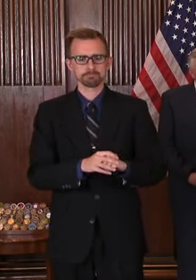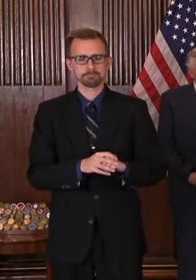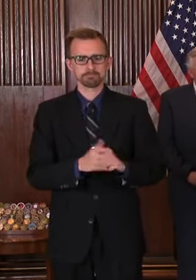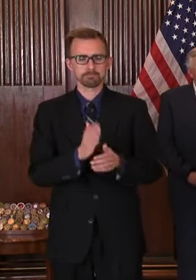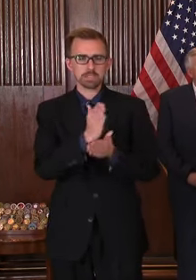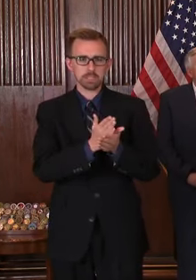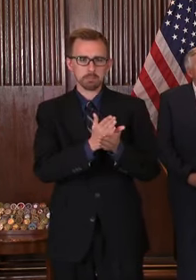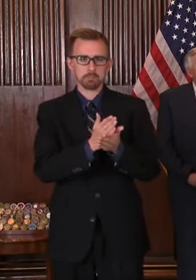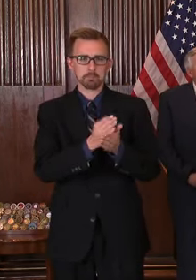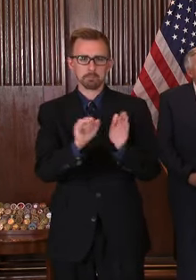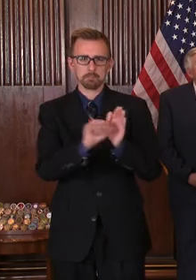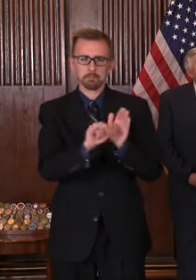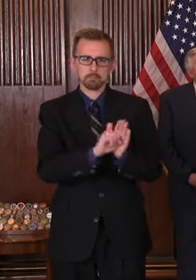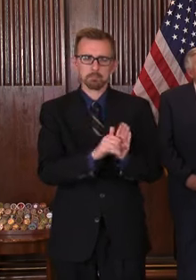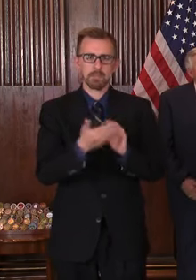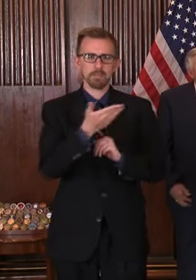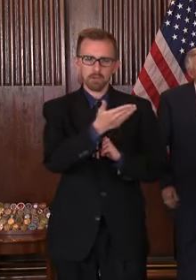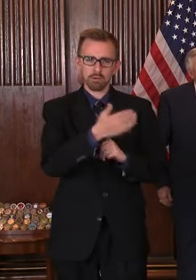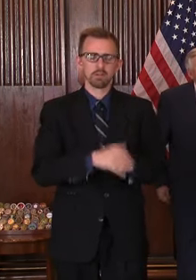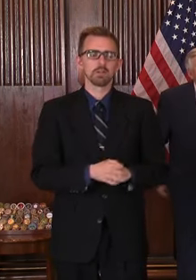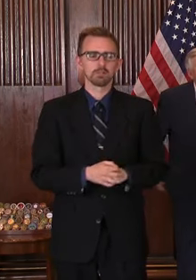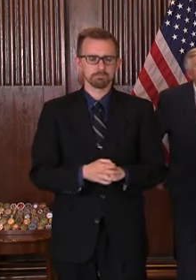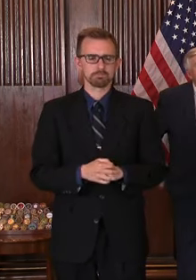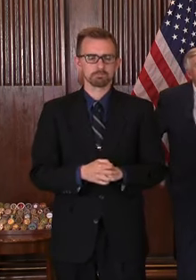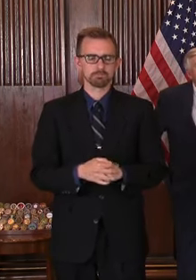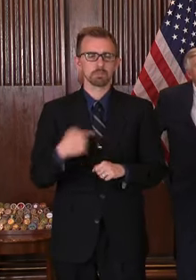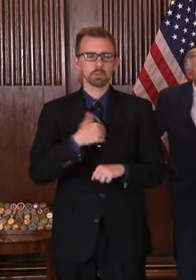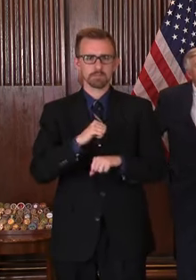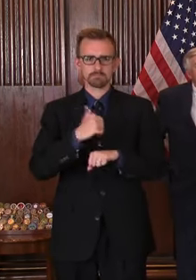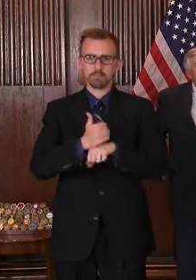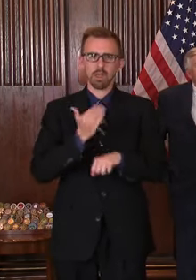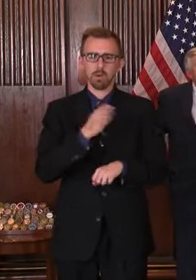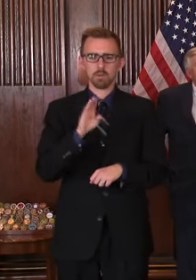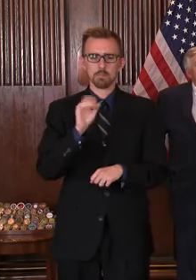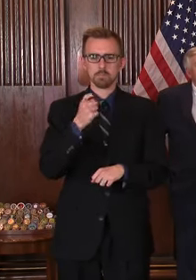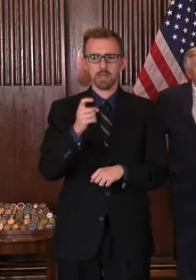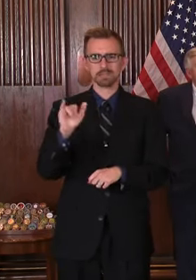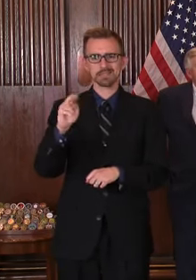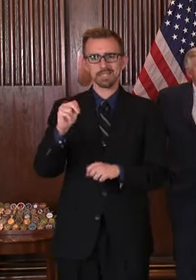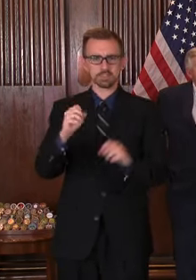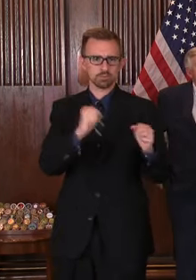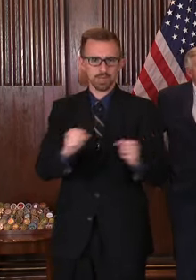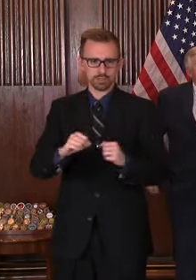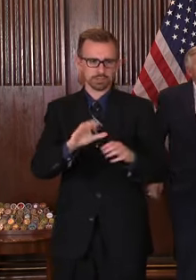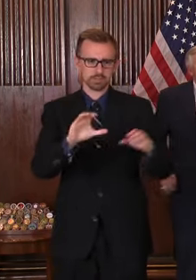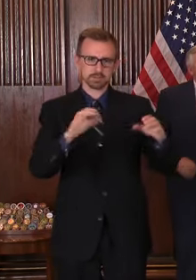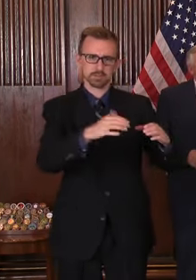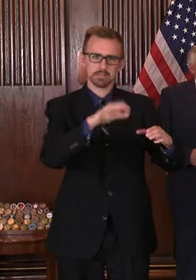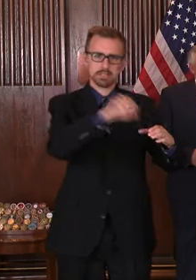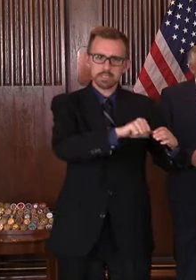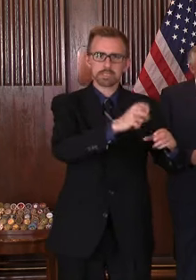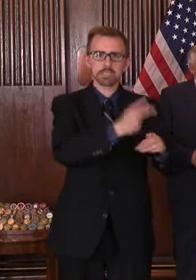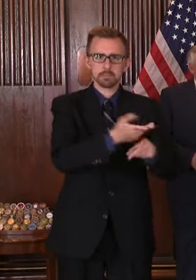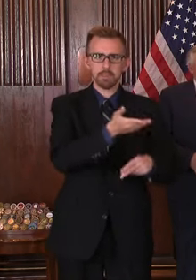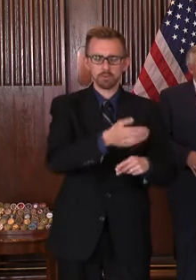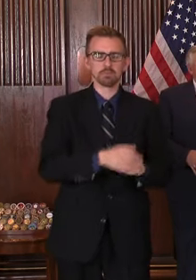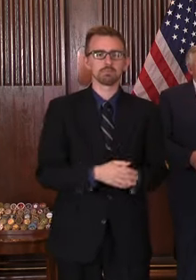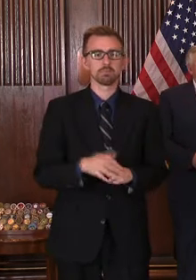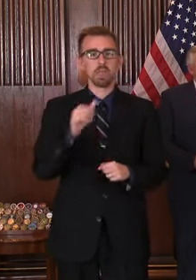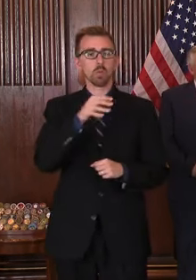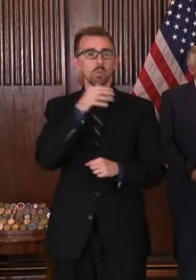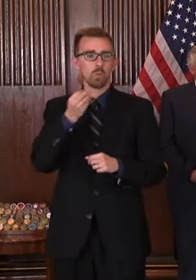some cases, and so we instituted our boxed-in strategy there. You know, when you bring up rural Missouri, as